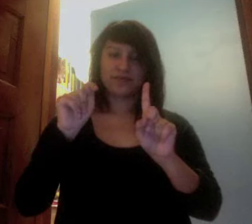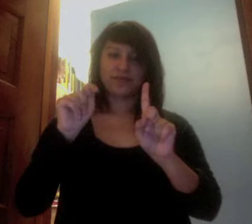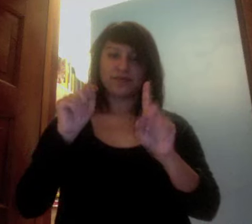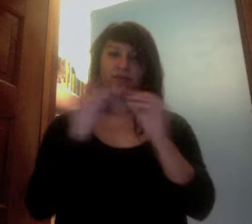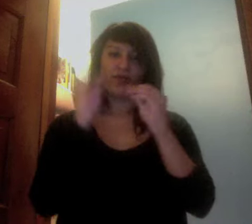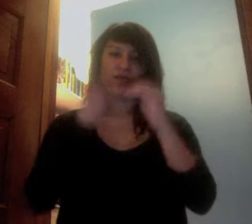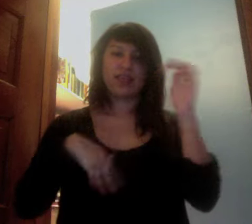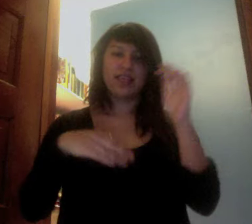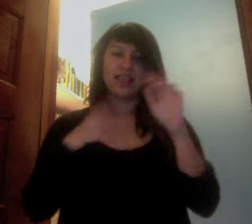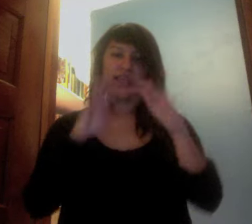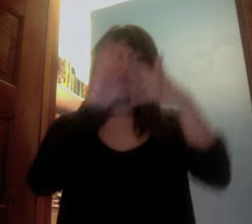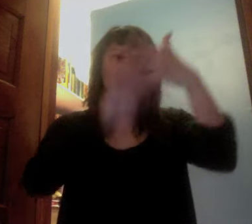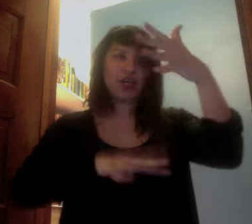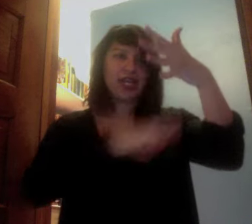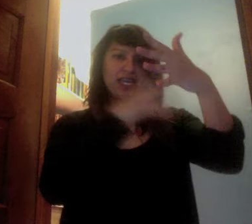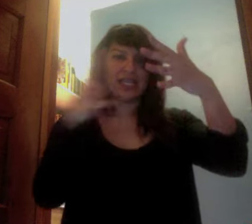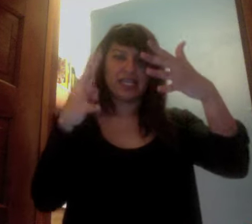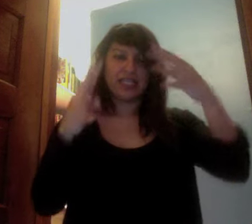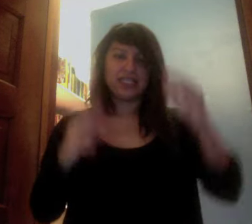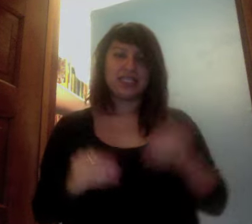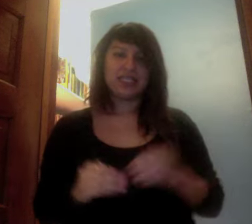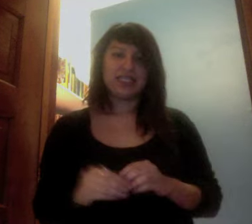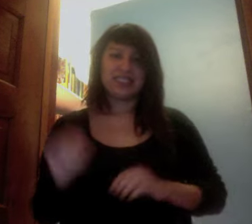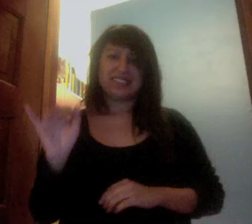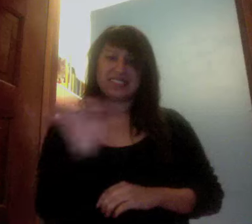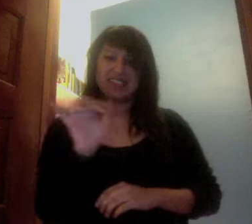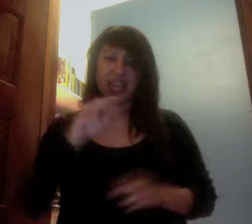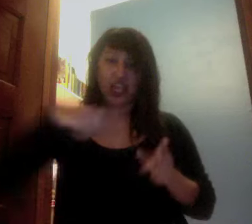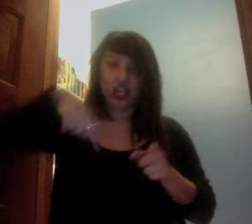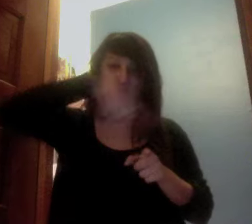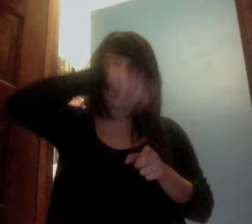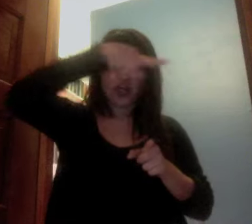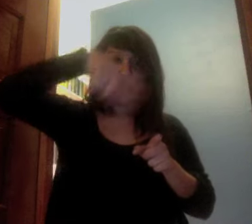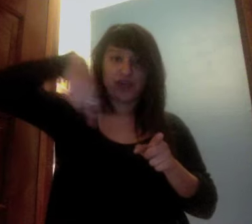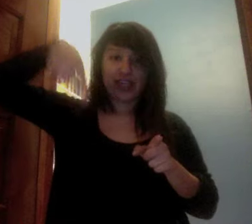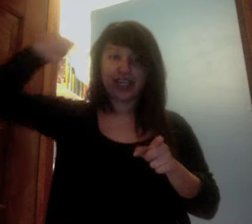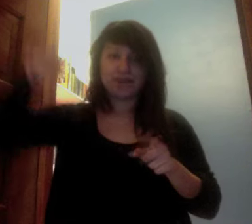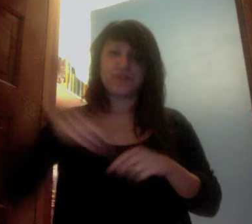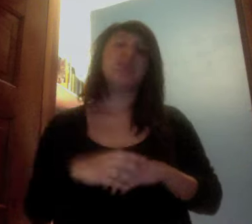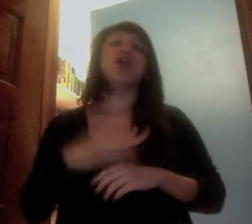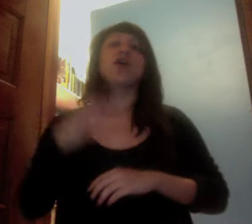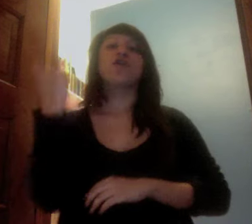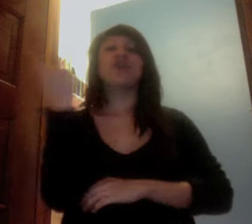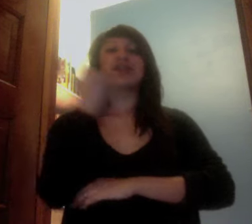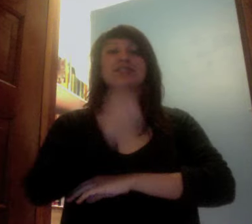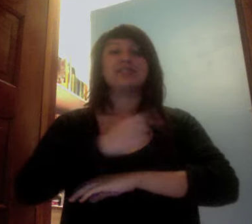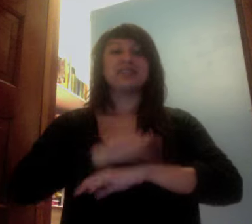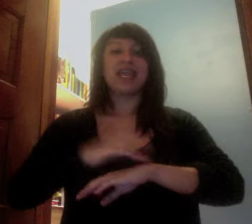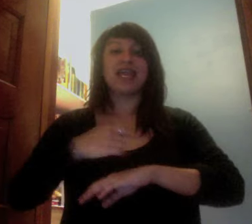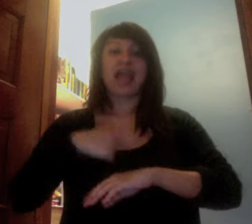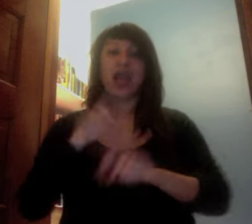The first night that I was in Copenhagen, I went to, there's an amusement park called the